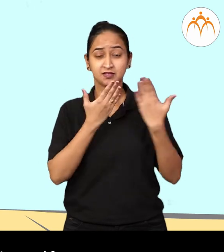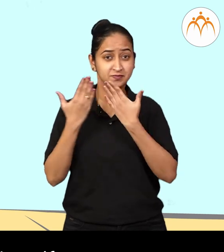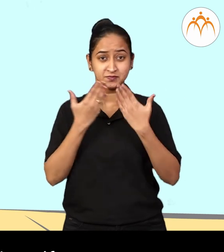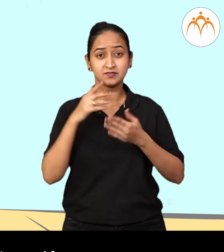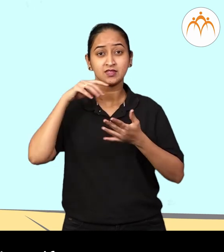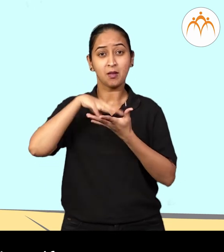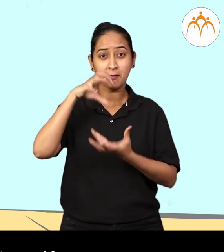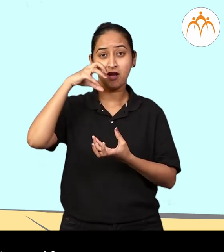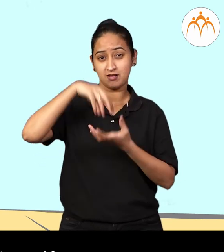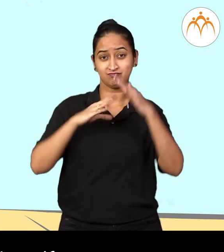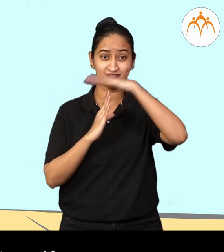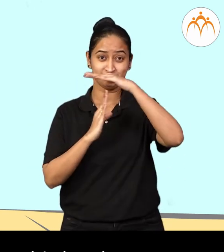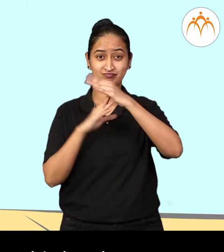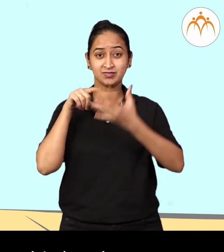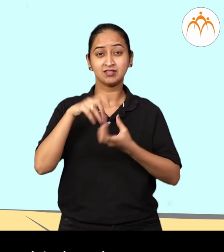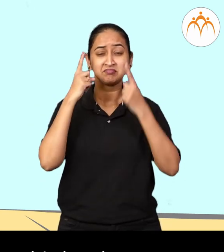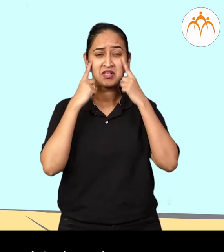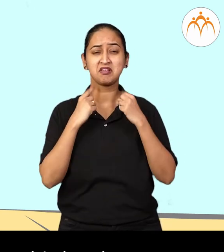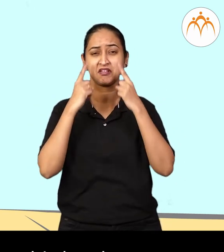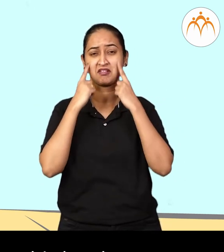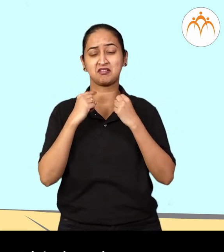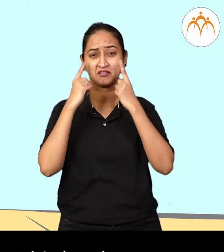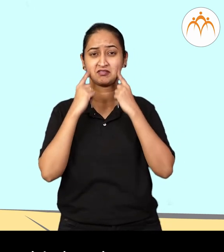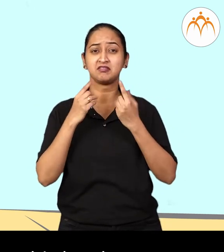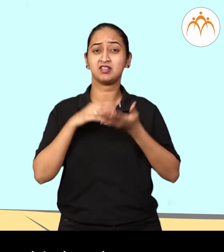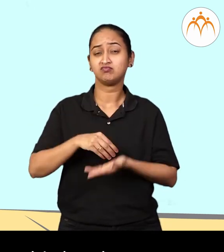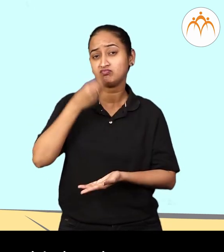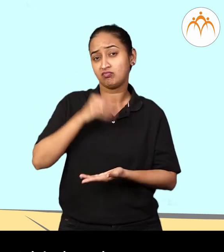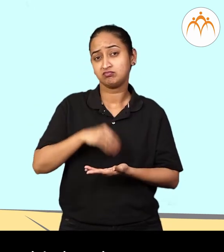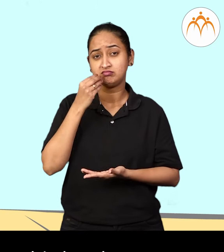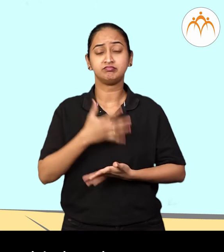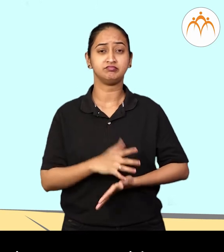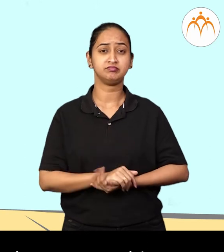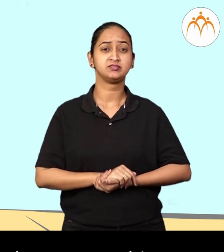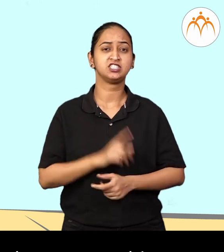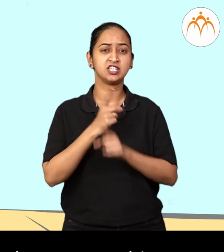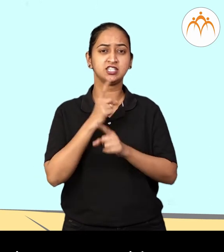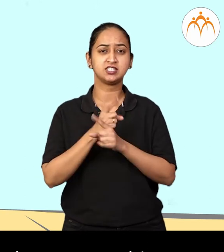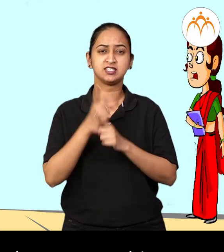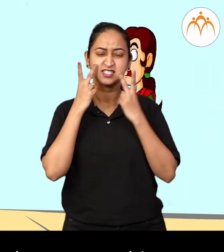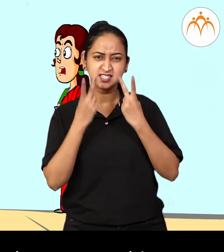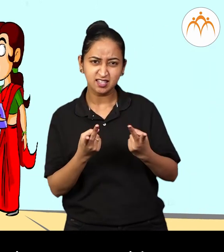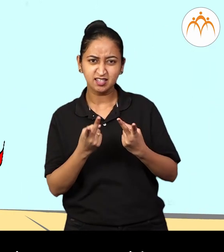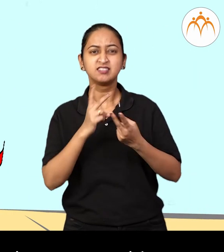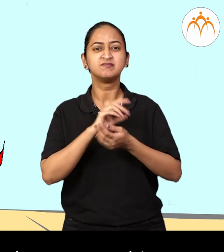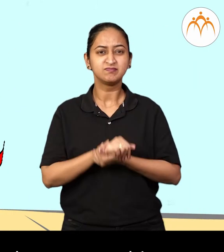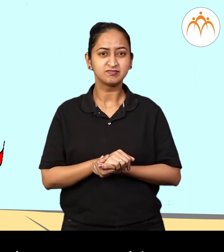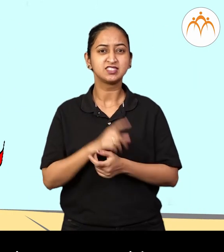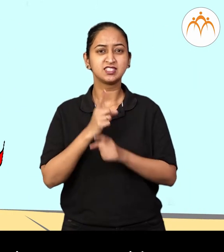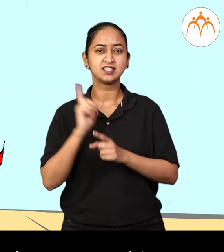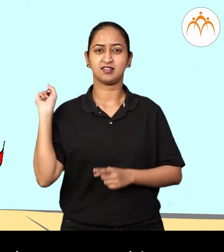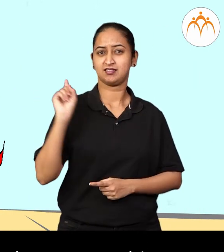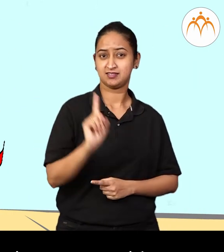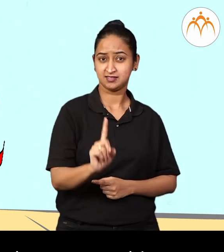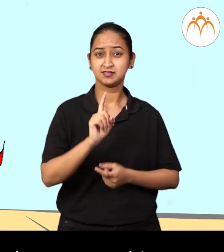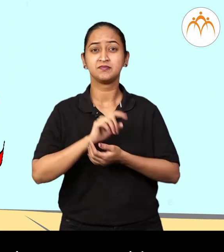crying to himself. He did not even eat his lunch. The teacher saw this and came